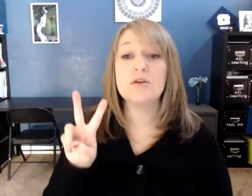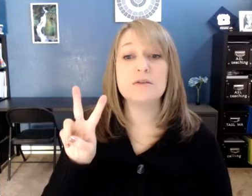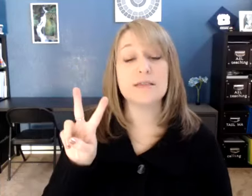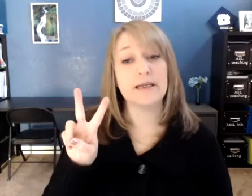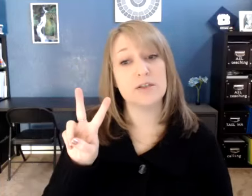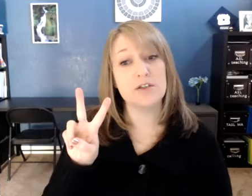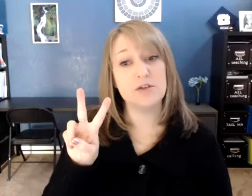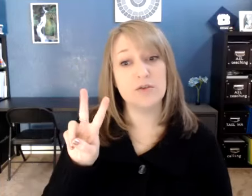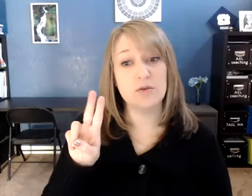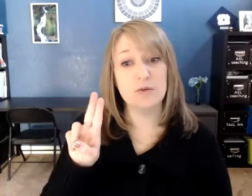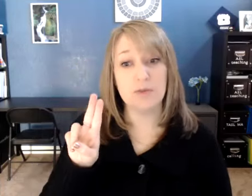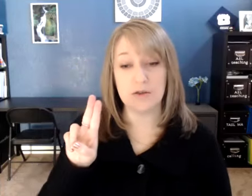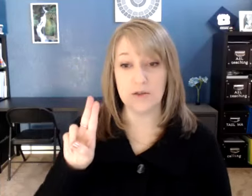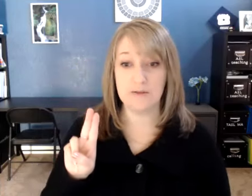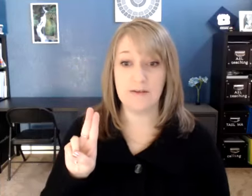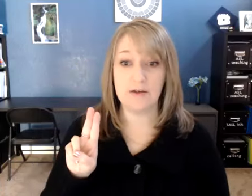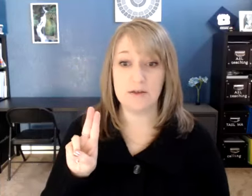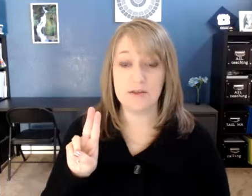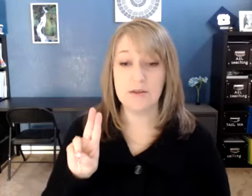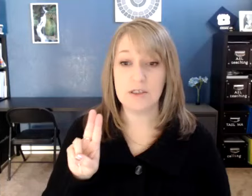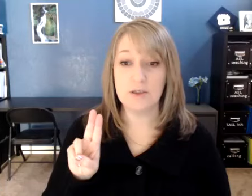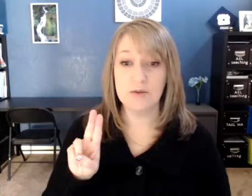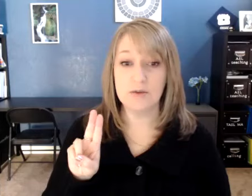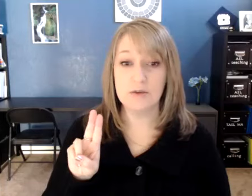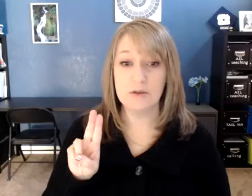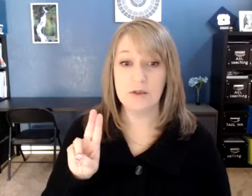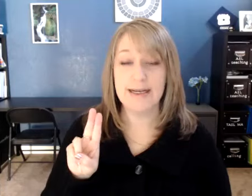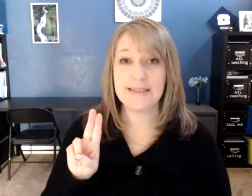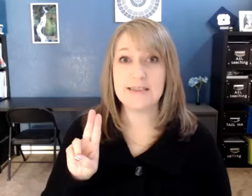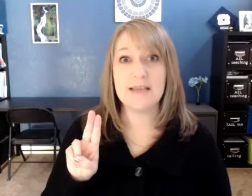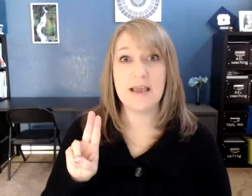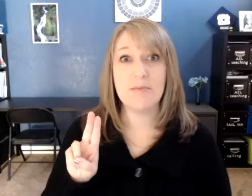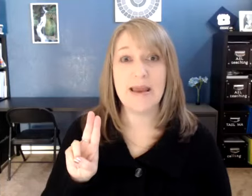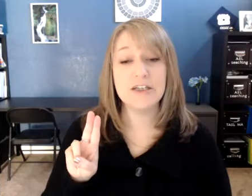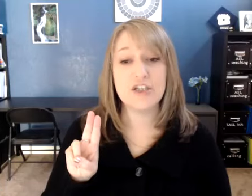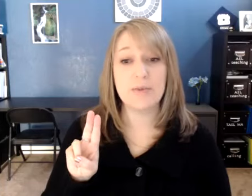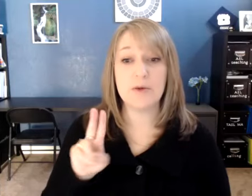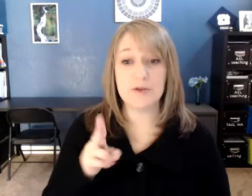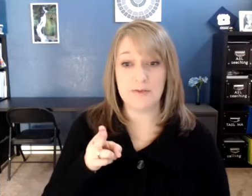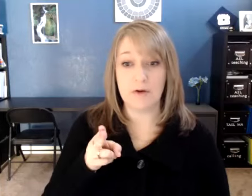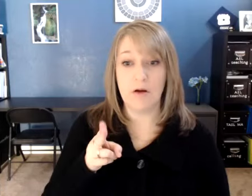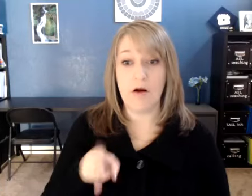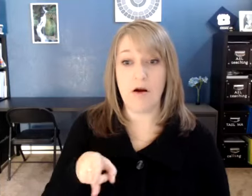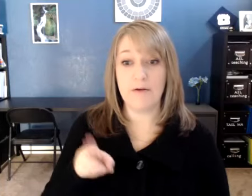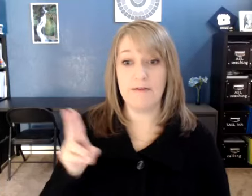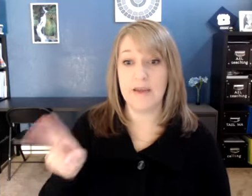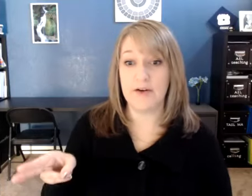U is like a 2, but you close your fingers. U. It's the same hand shape that we used for hard of